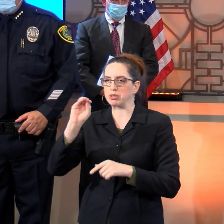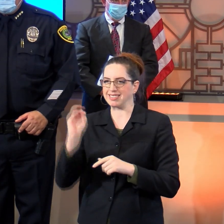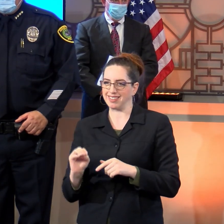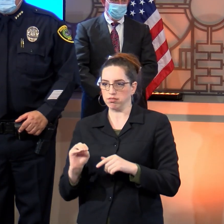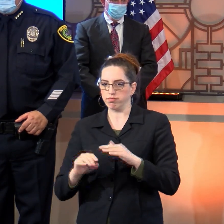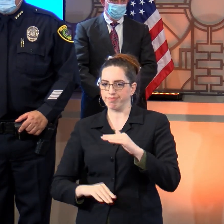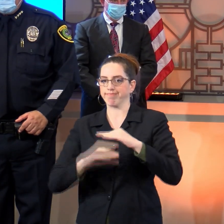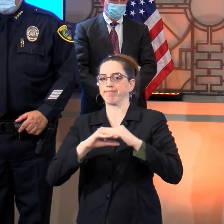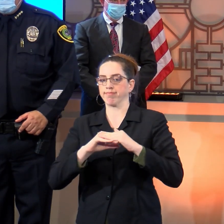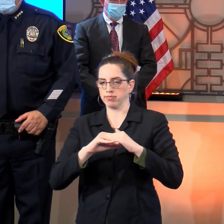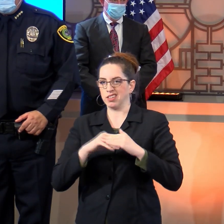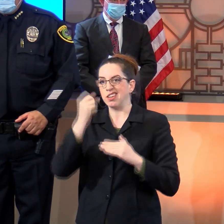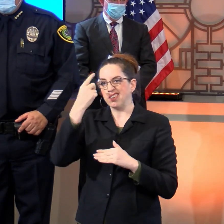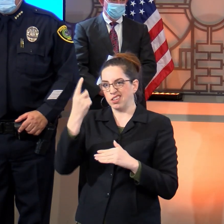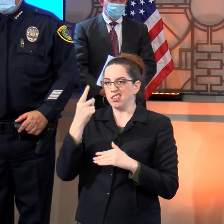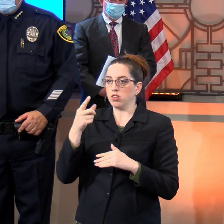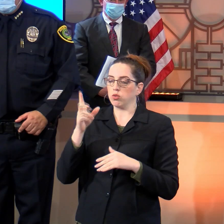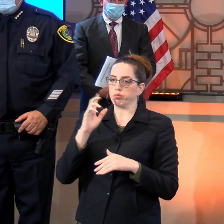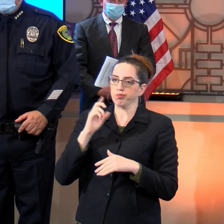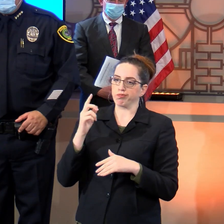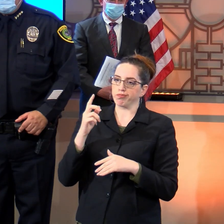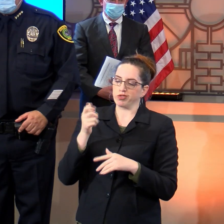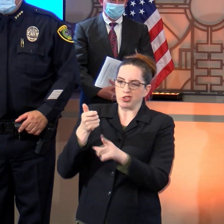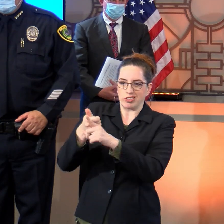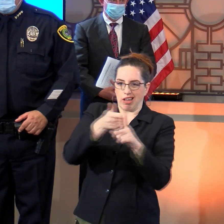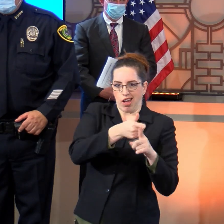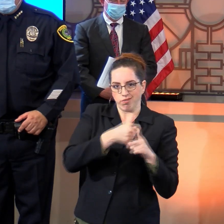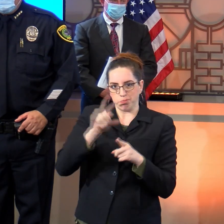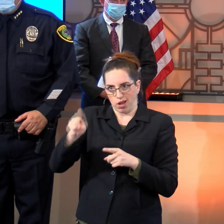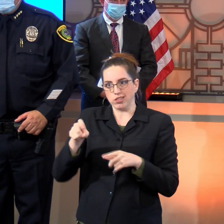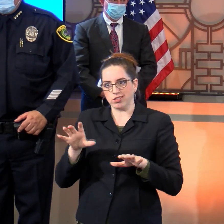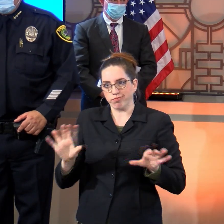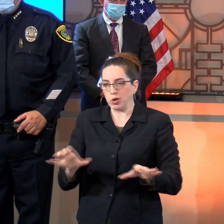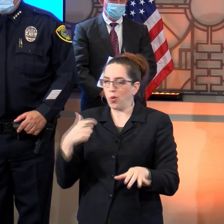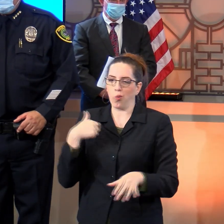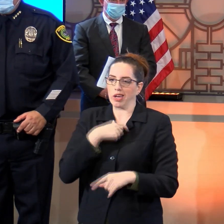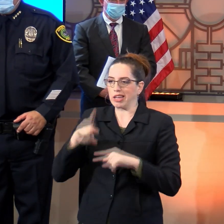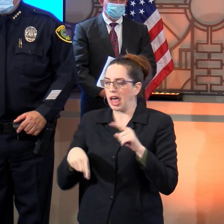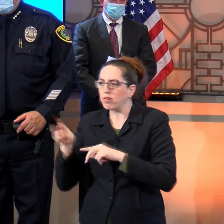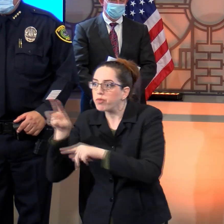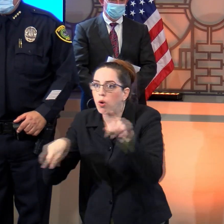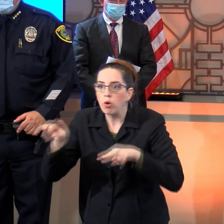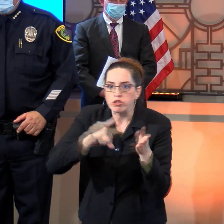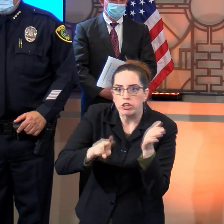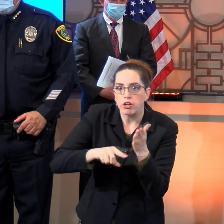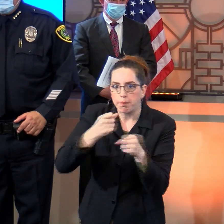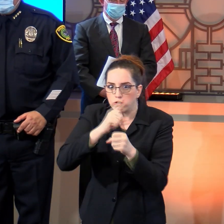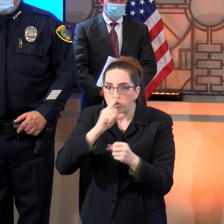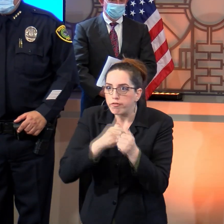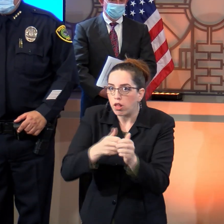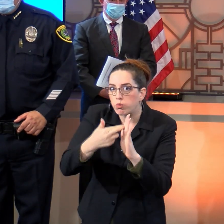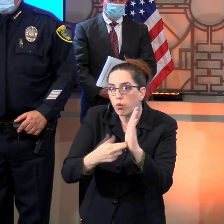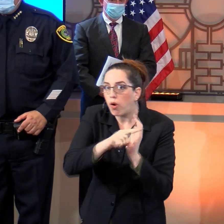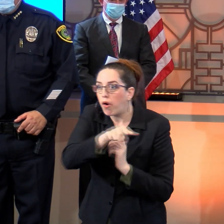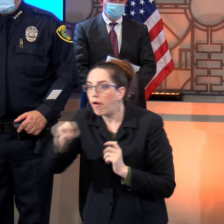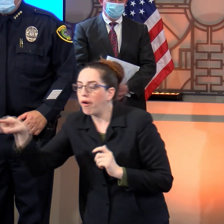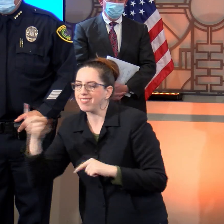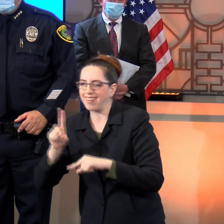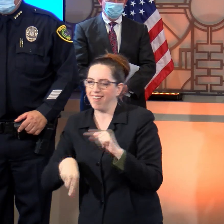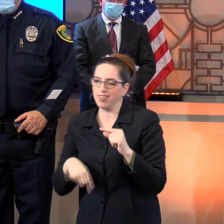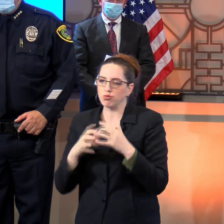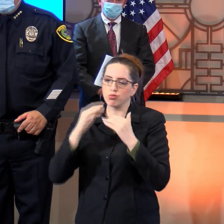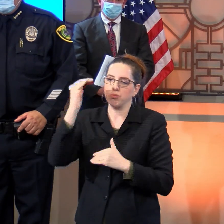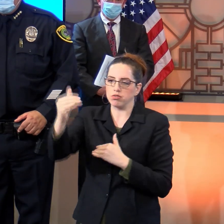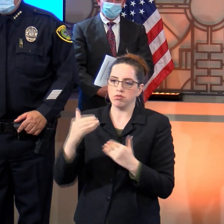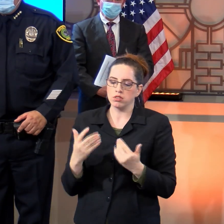trust you basis and self-policing. Because we simply don't have the resources to be going all around the city of Houston to be checking to see